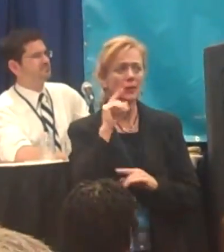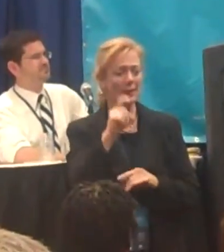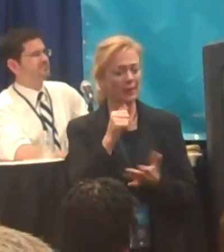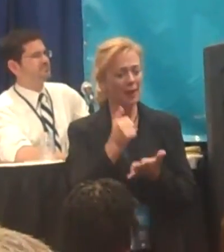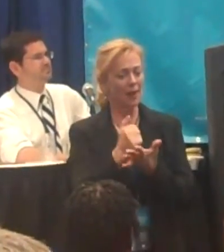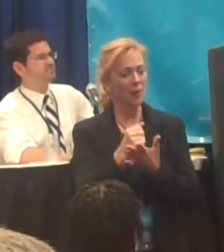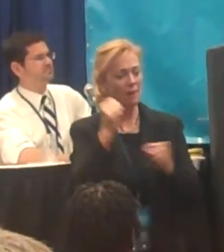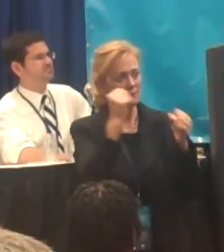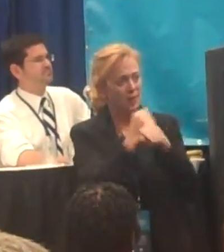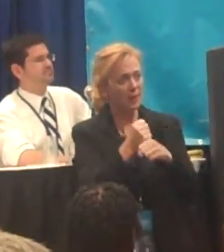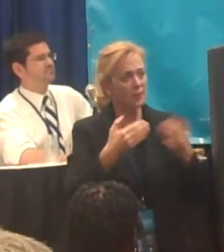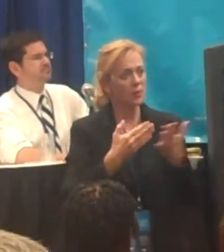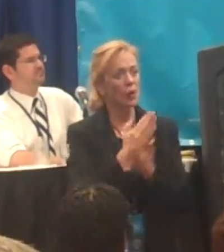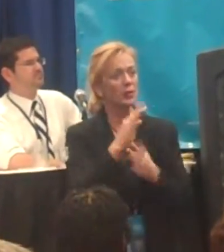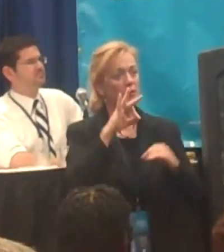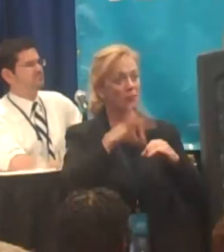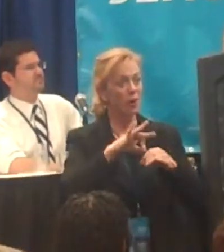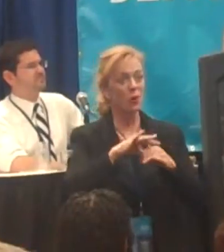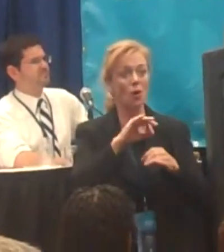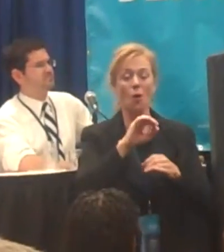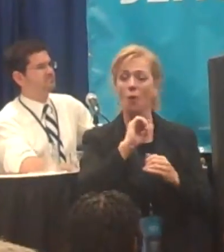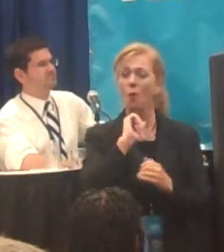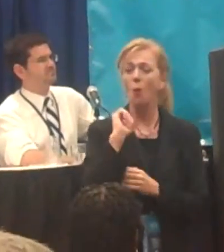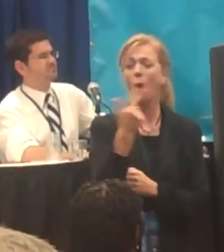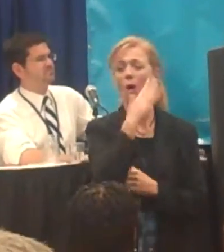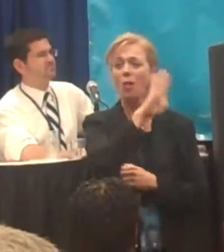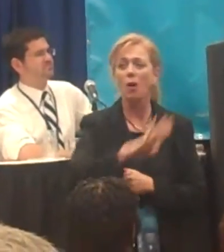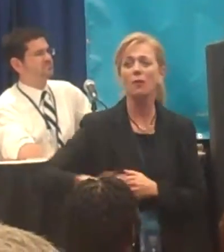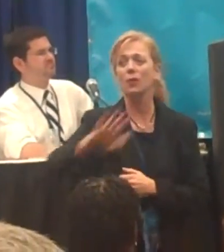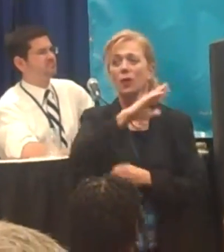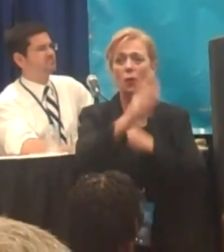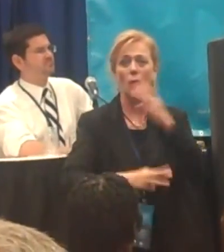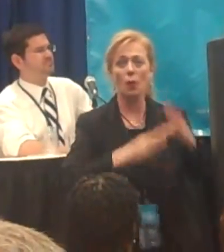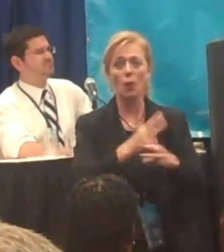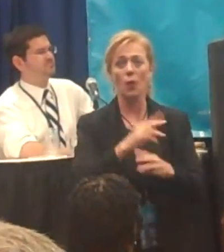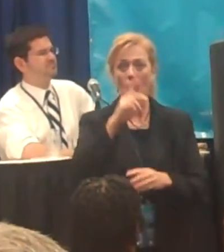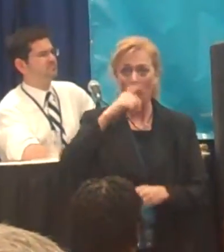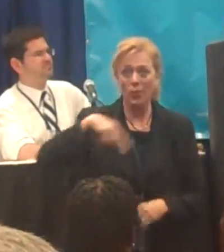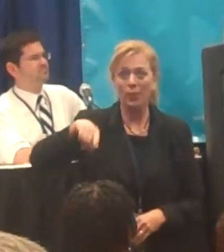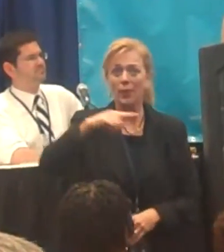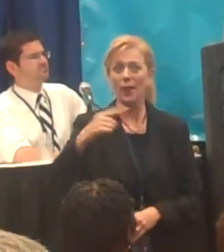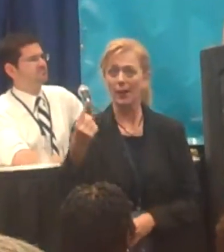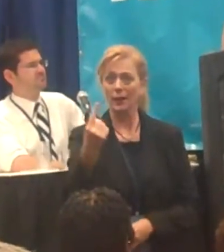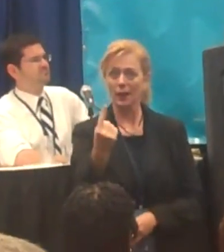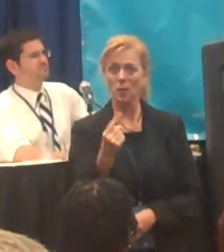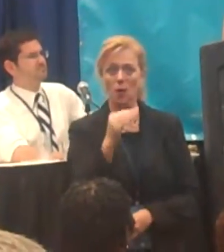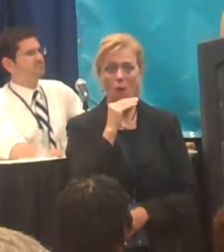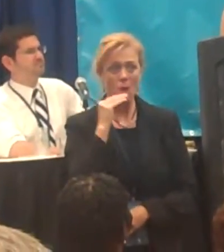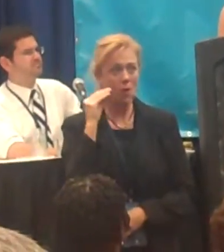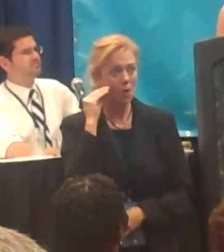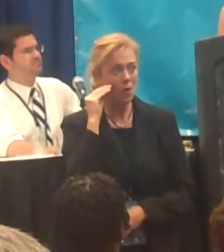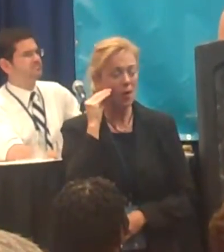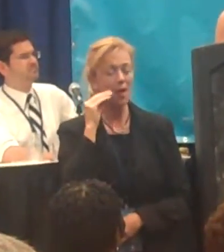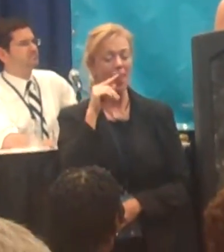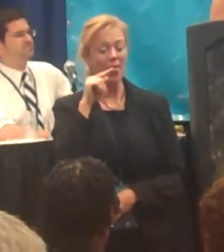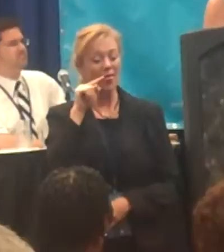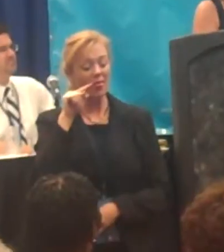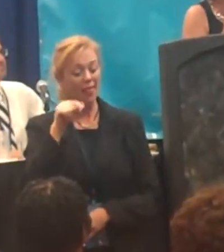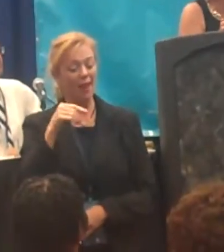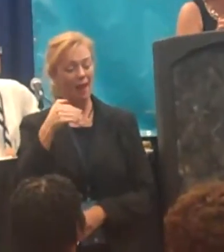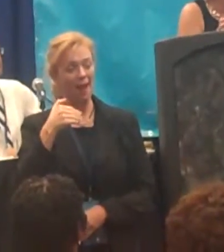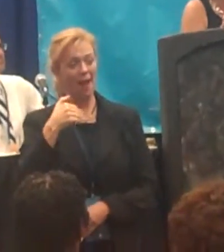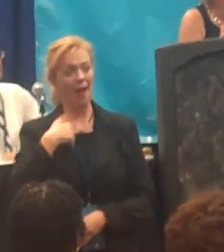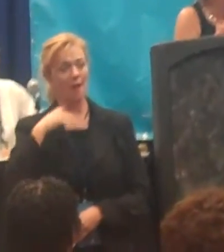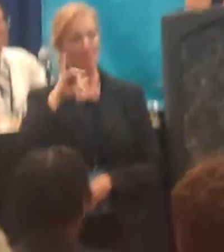are fighting for the right to vote all over the world, that when they come home, they